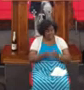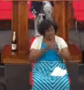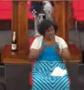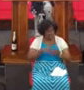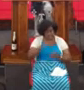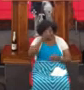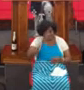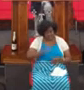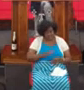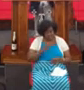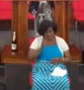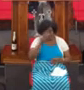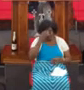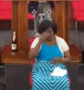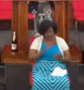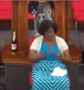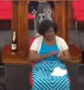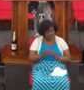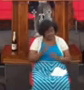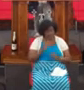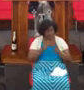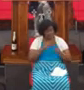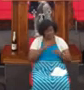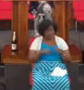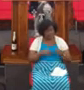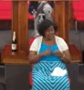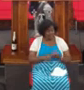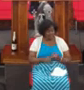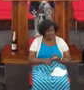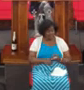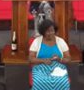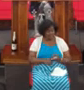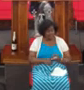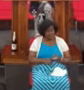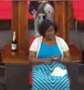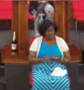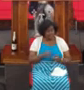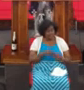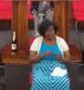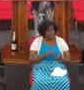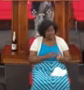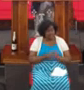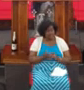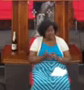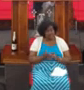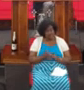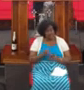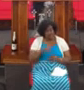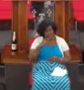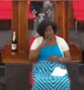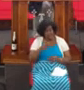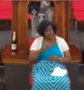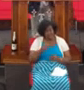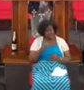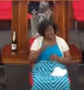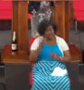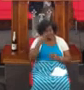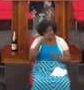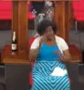they knew Jesus was talking about. I believe that all my heart. When asked for helping this man, the scripture says the